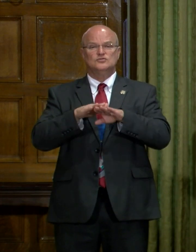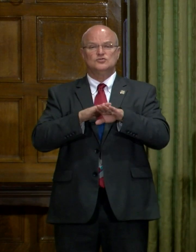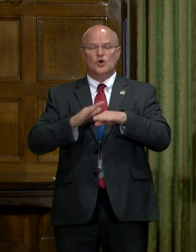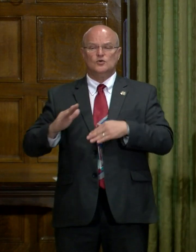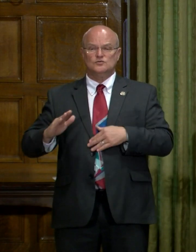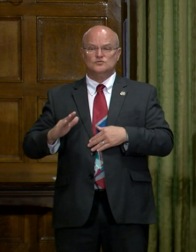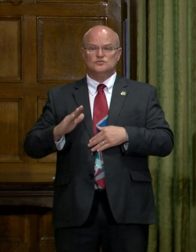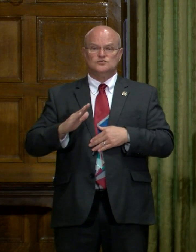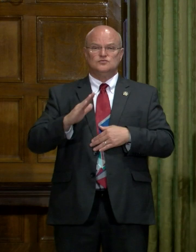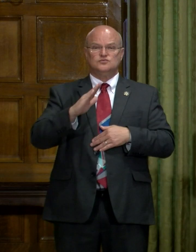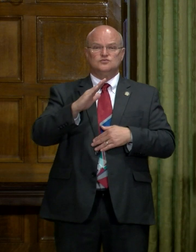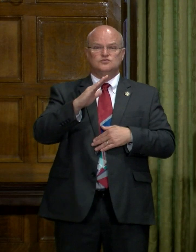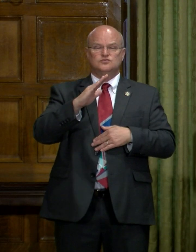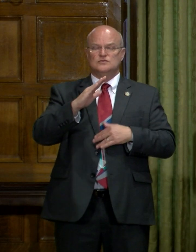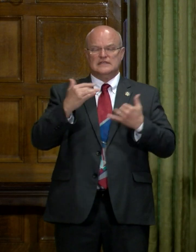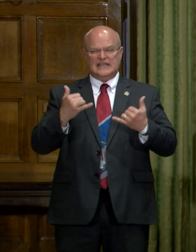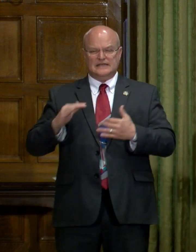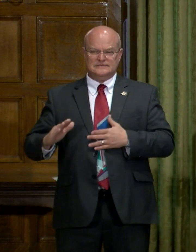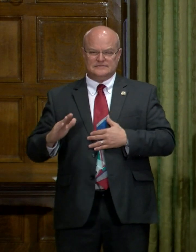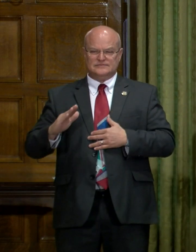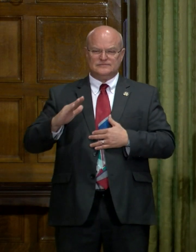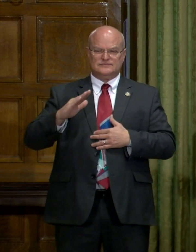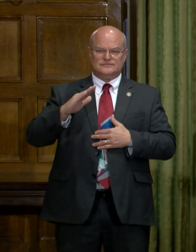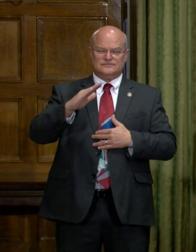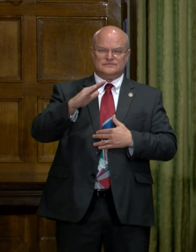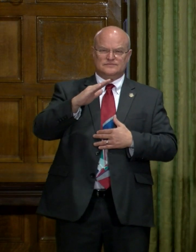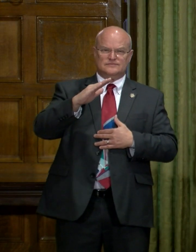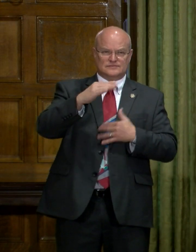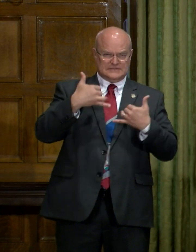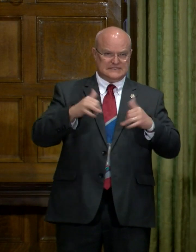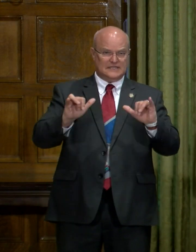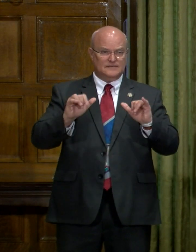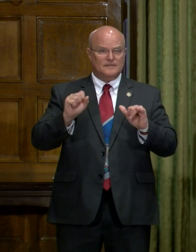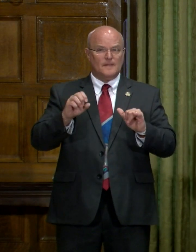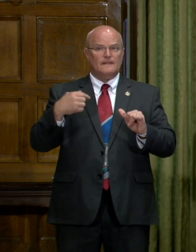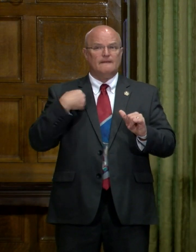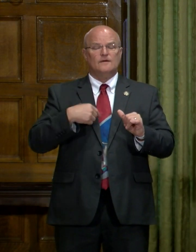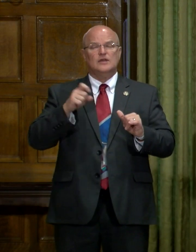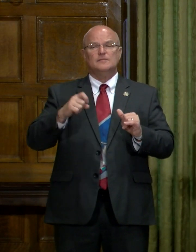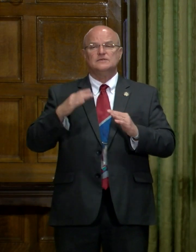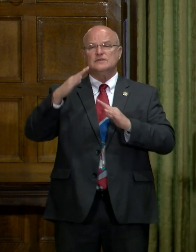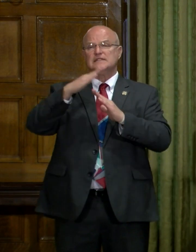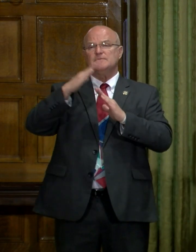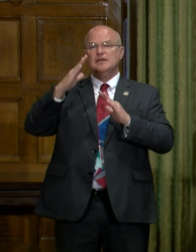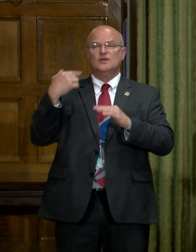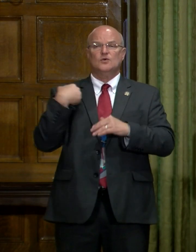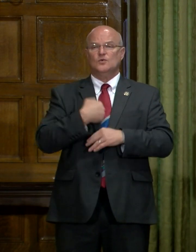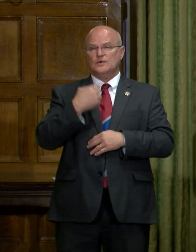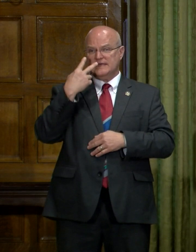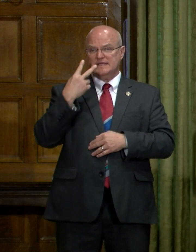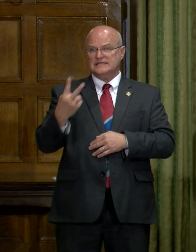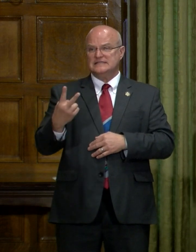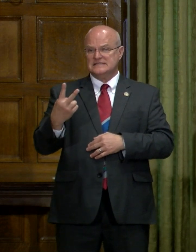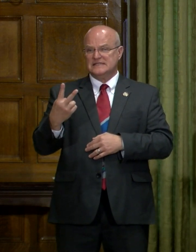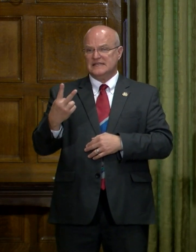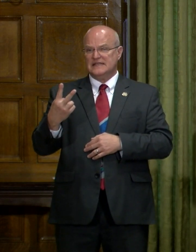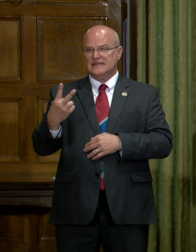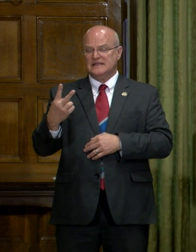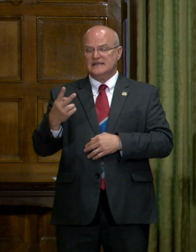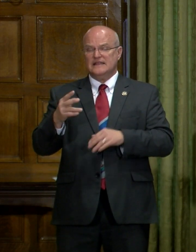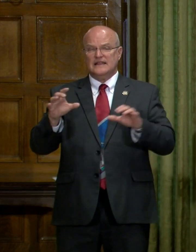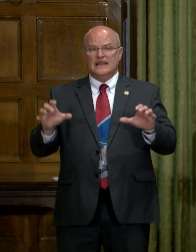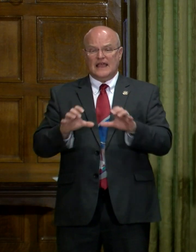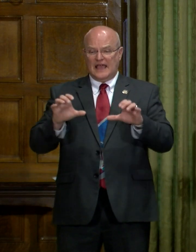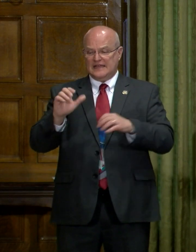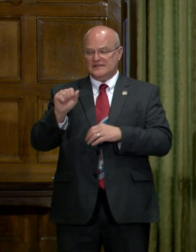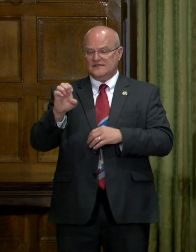slowing the growth down, there still is some growth in the number of cases. And so we have to reach the peak where we see, the